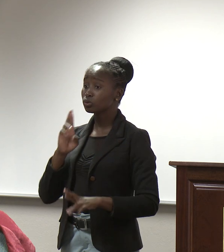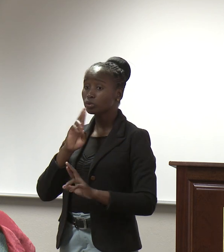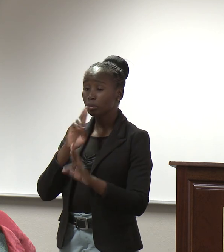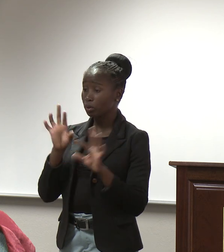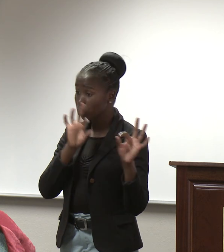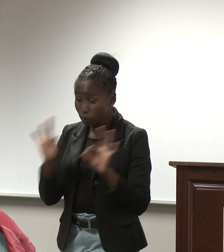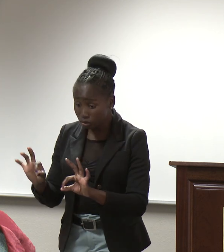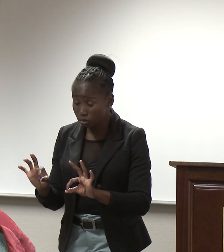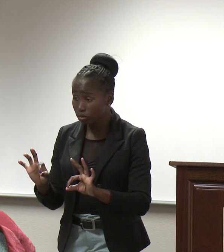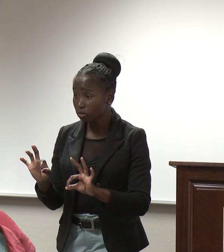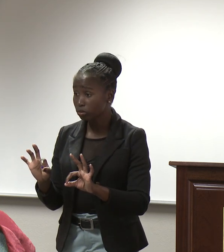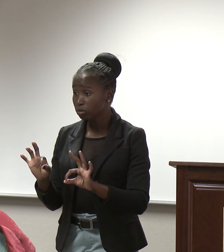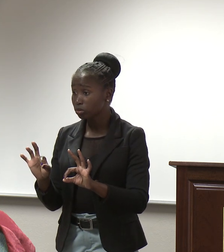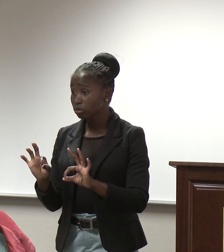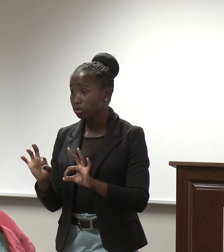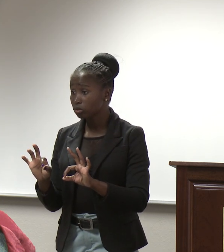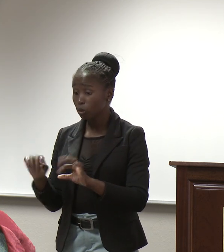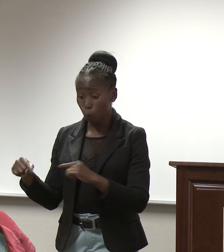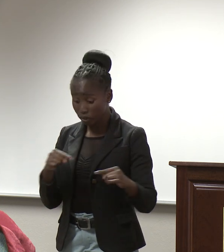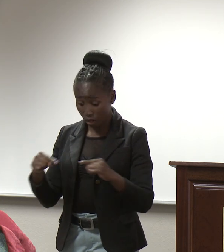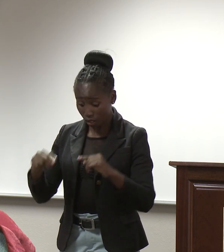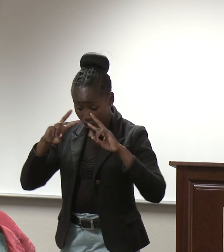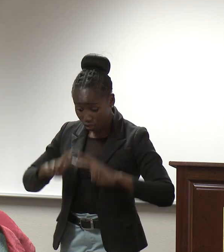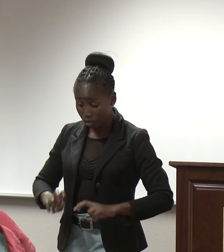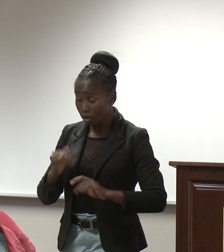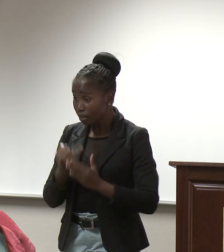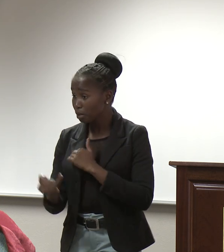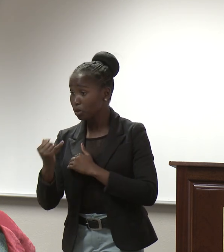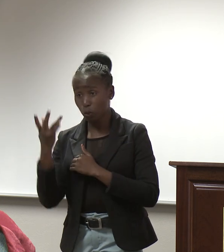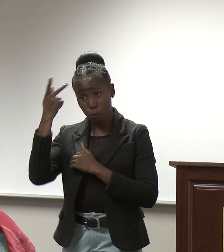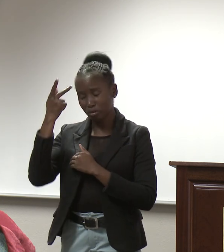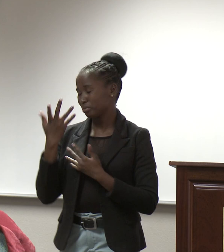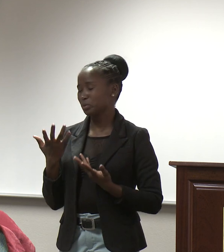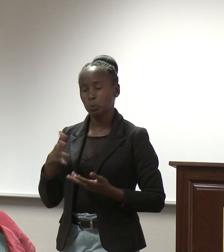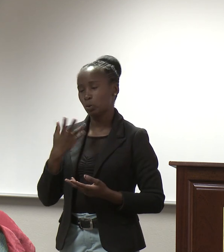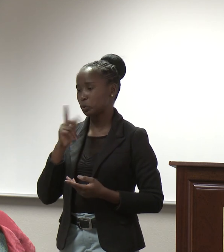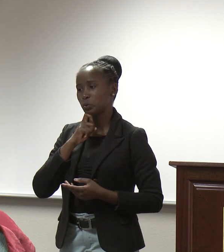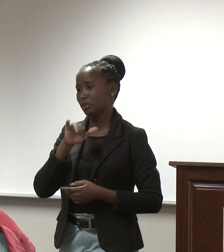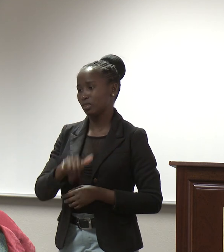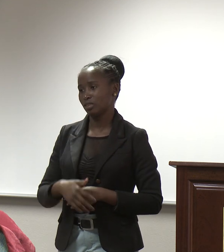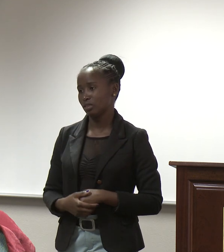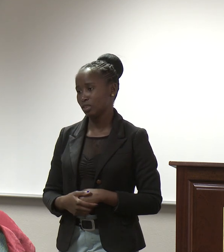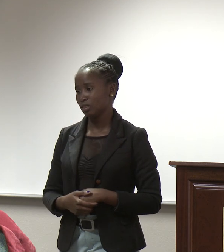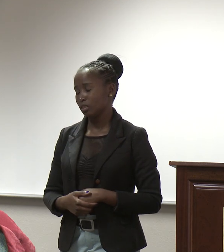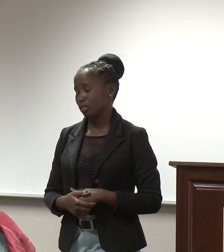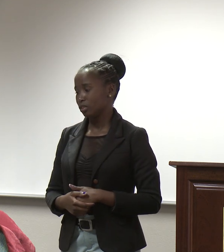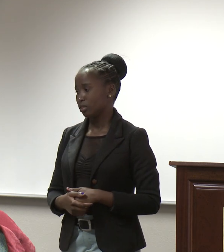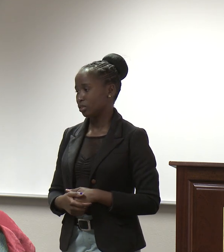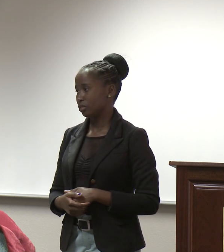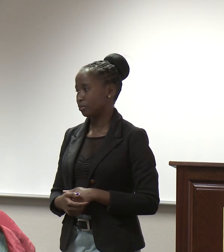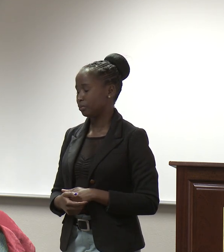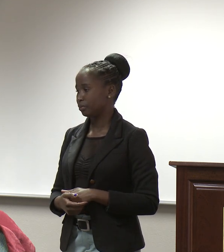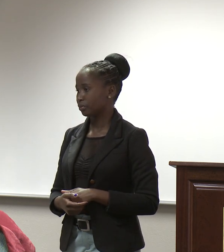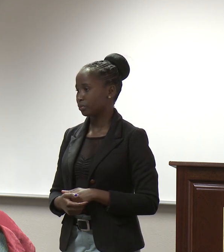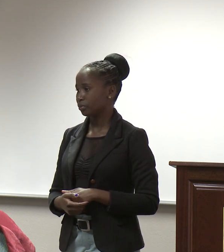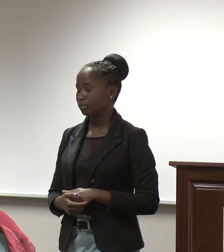plural, critical, independent knowledge that we should be producing at the university. So I think that